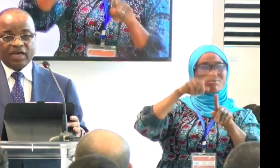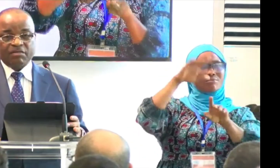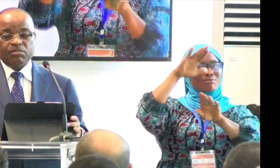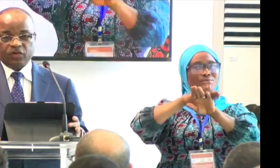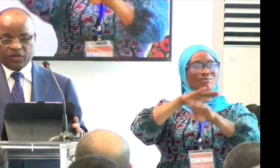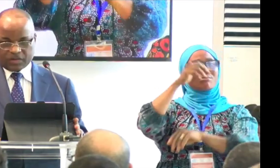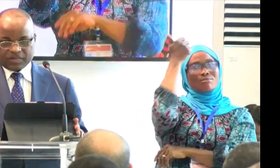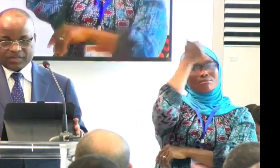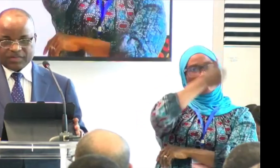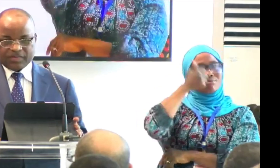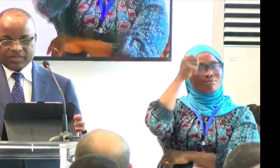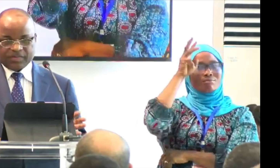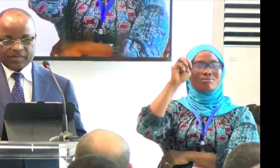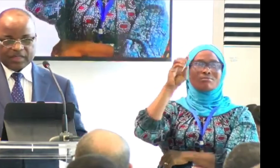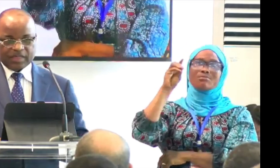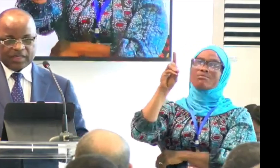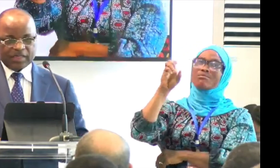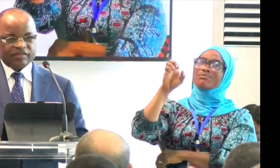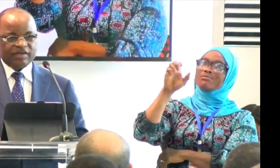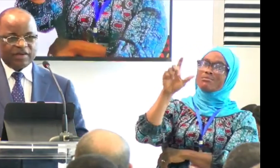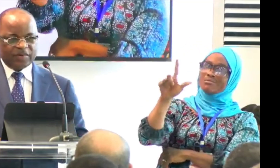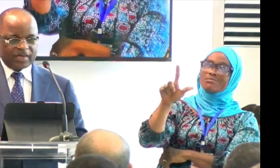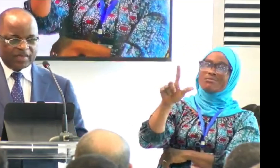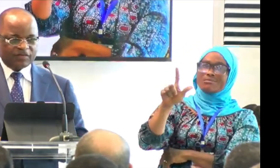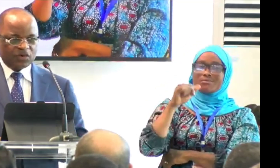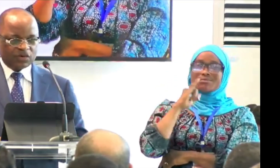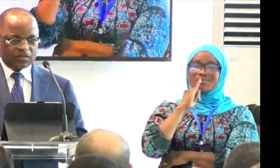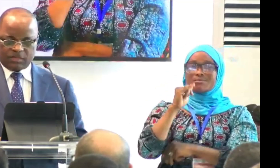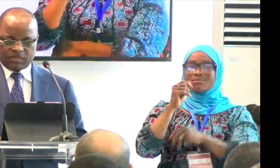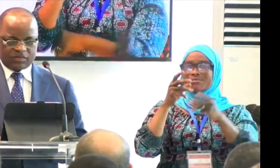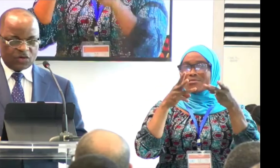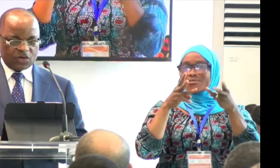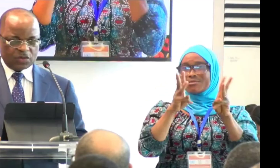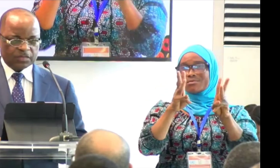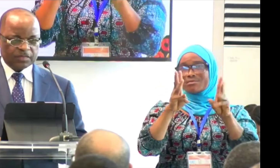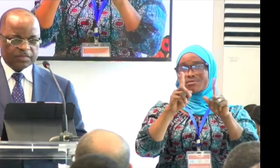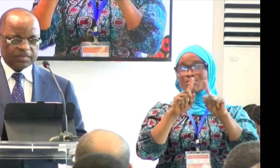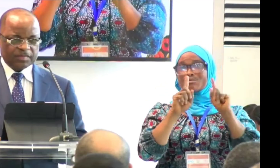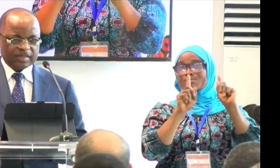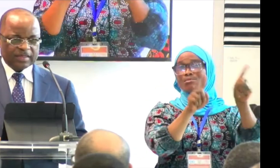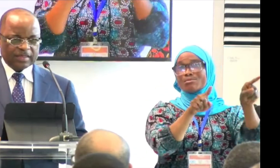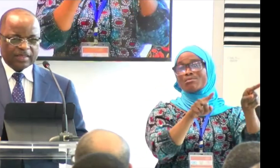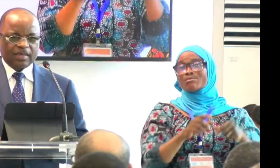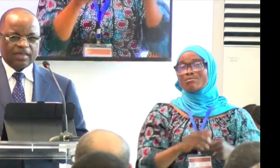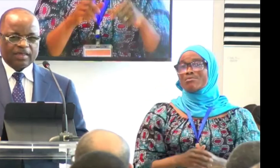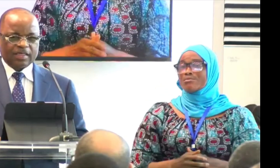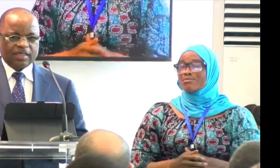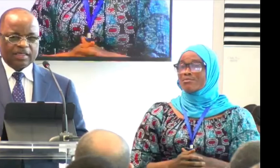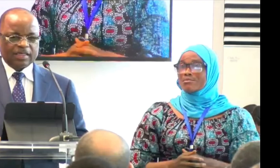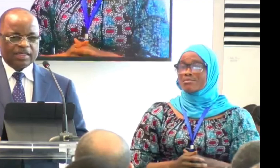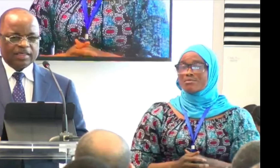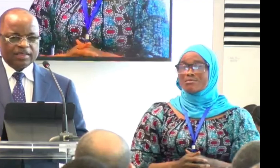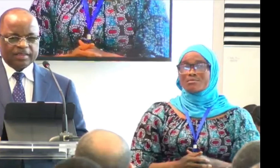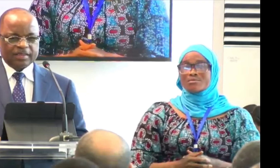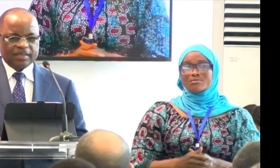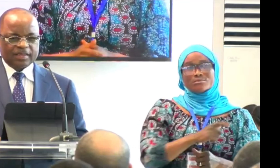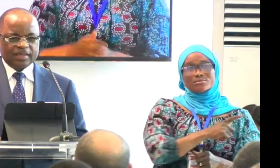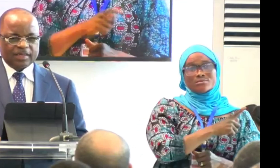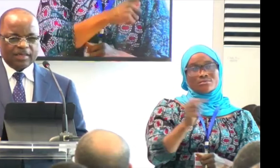African model. It's the way to go There